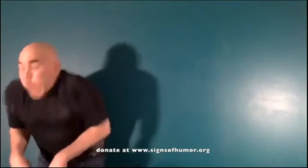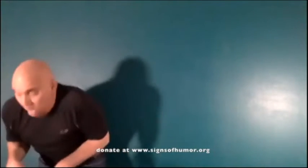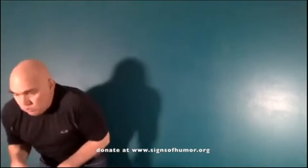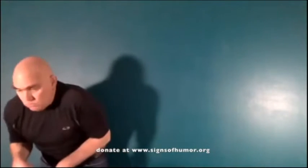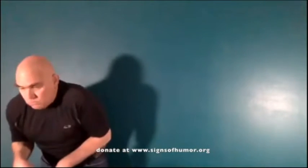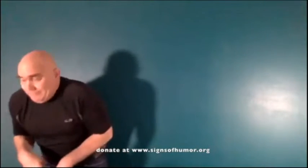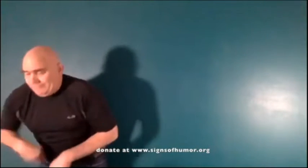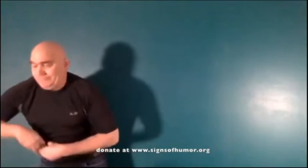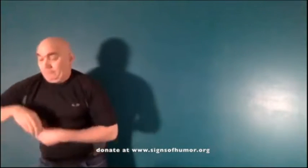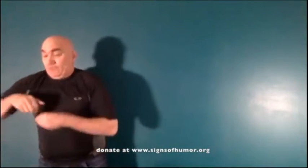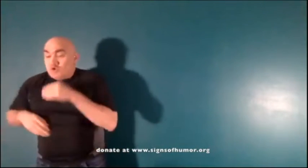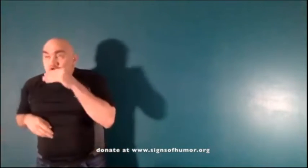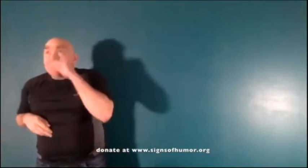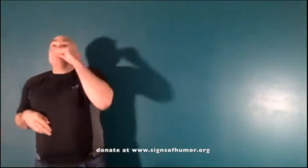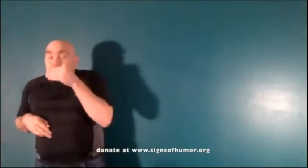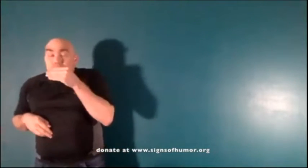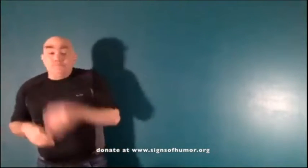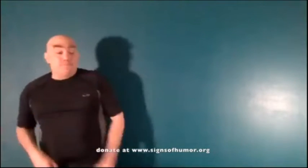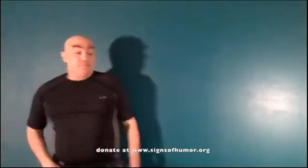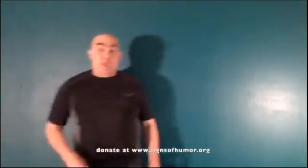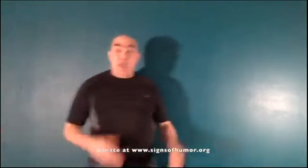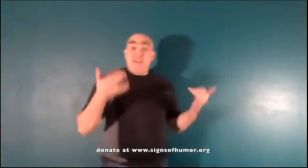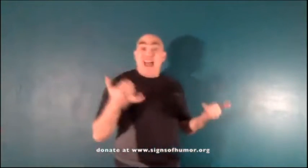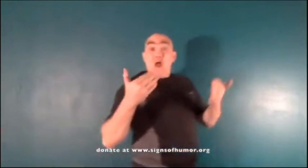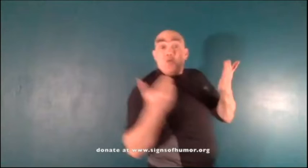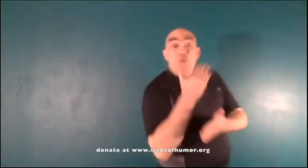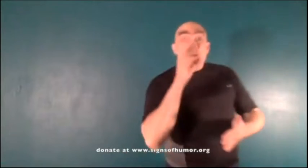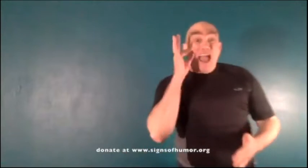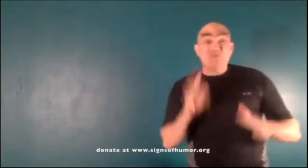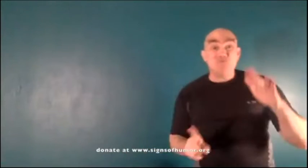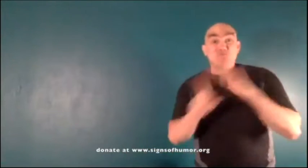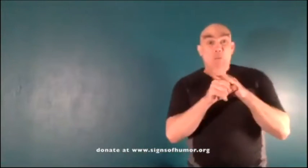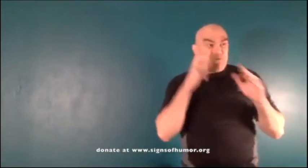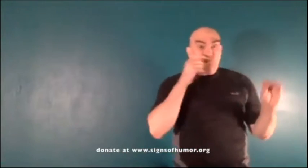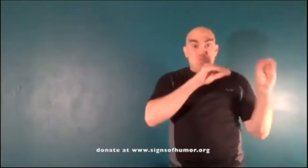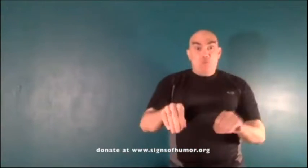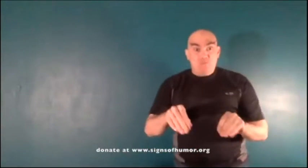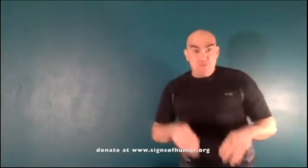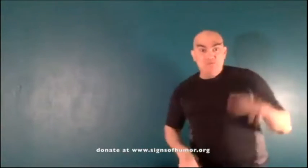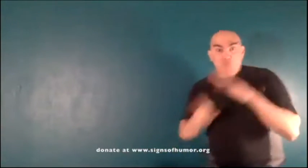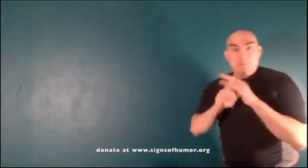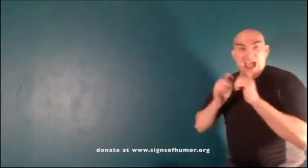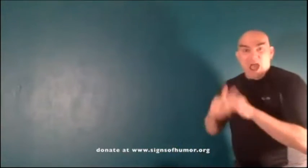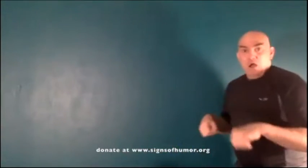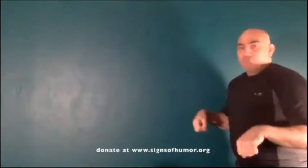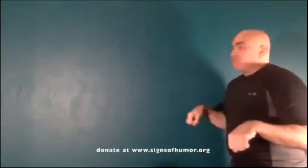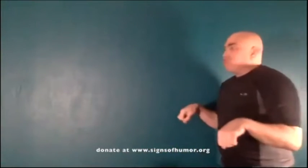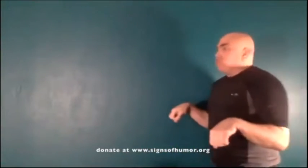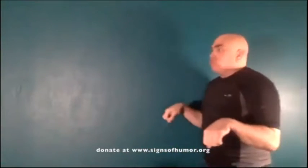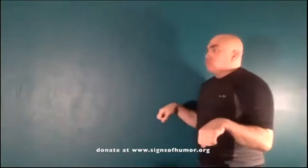smoking, coughing up hairballs, drinking a 40. And so the new cat would show up